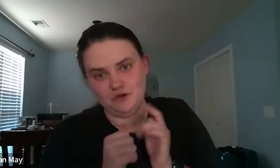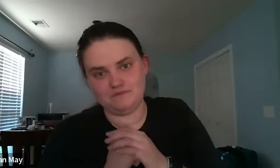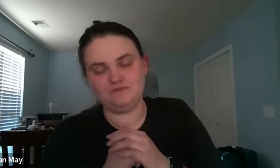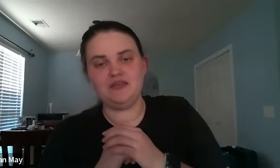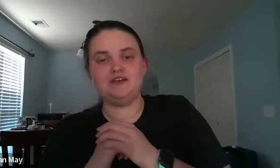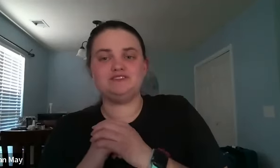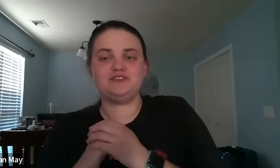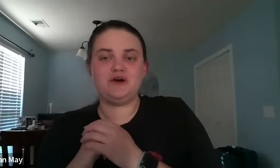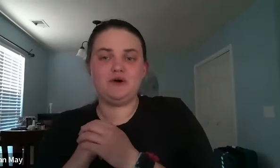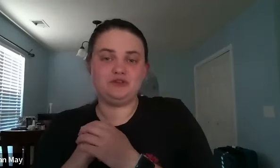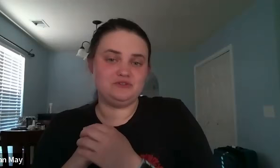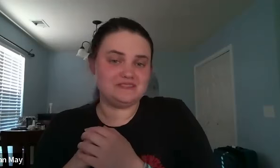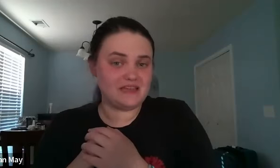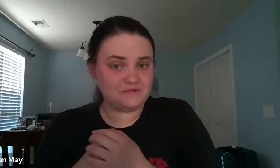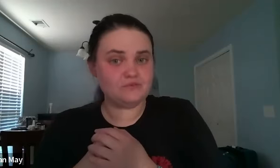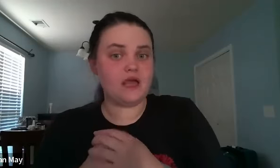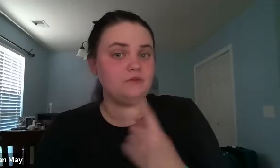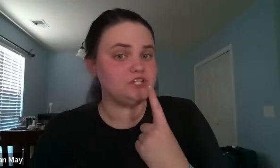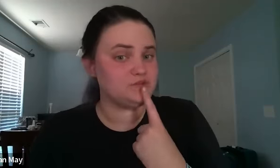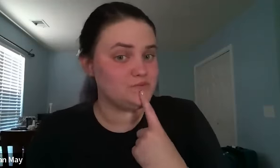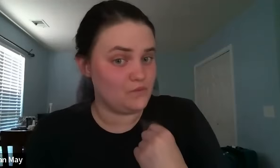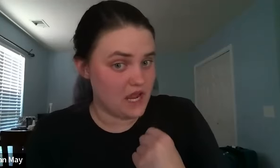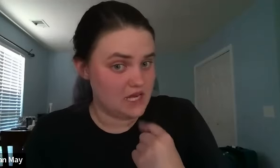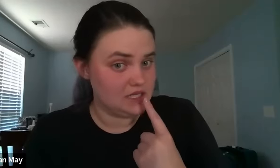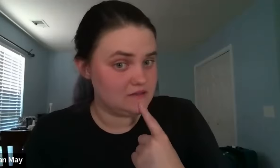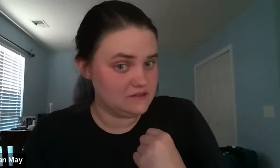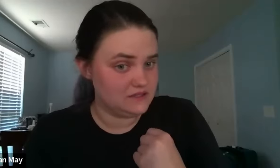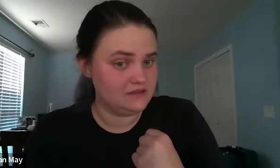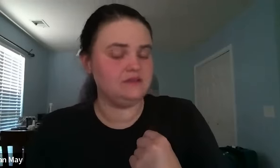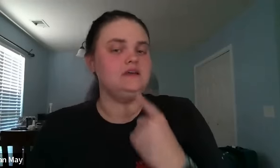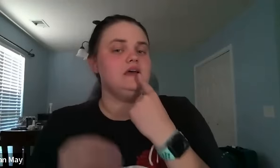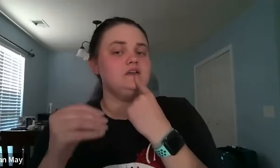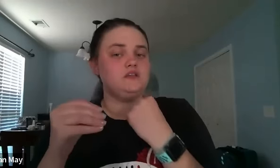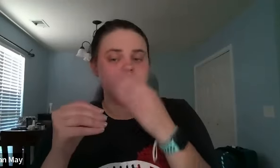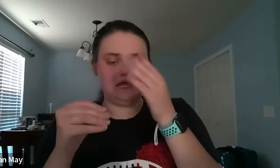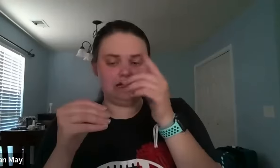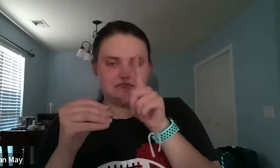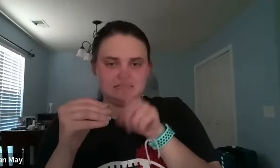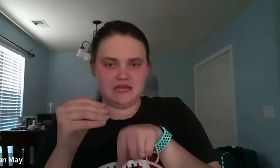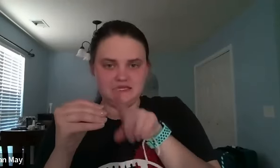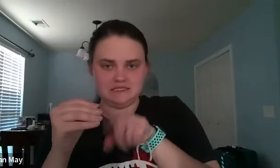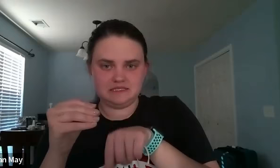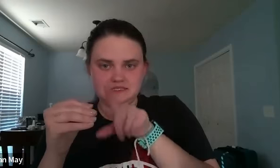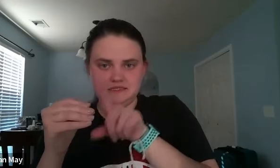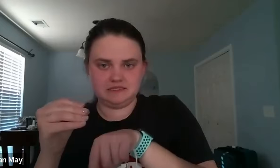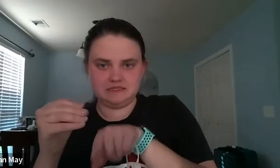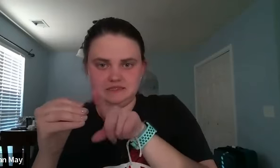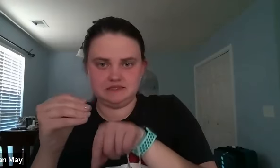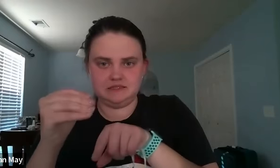one. So you do the sign for red, which is red, and then slice. So